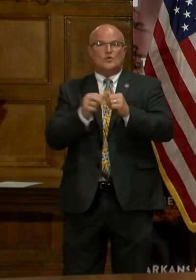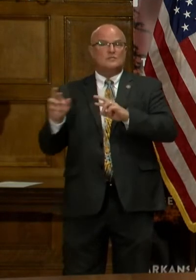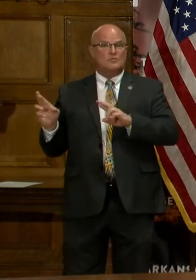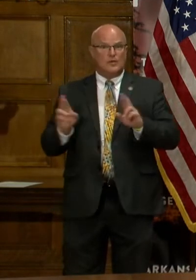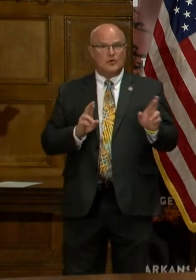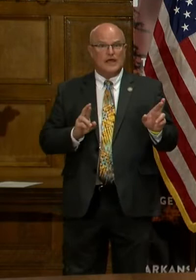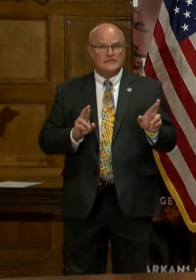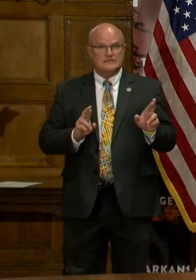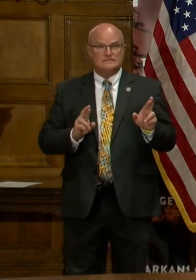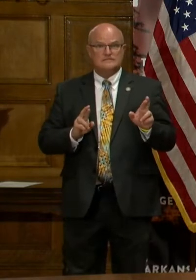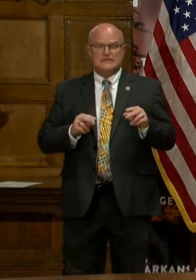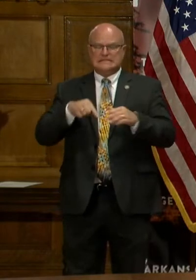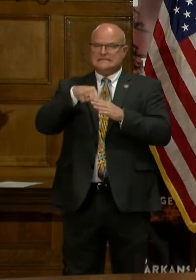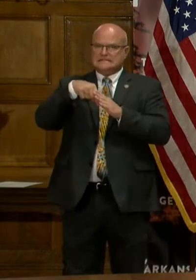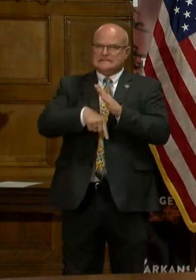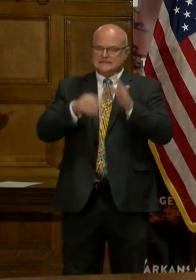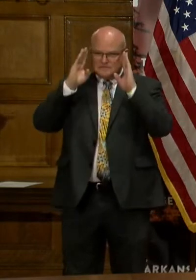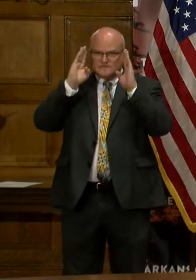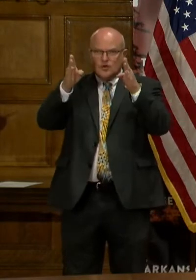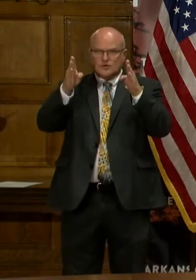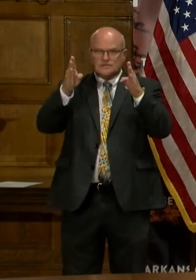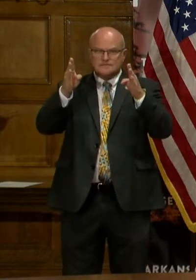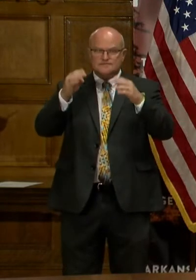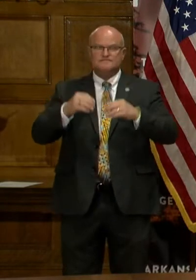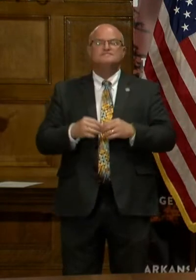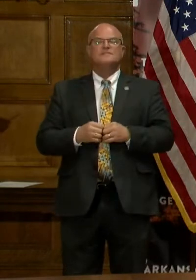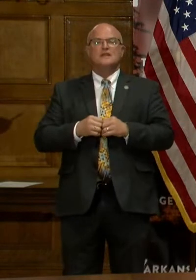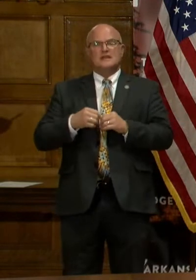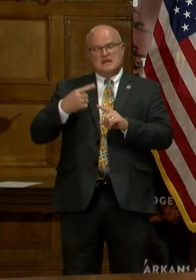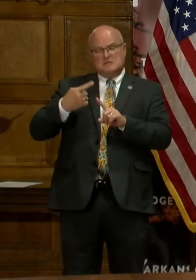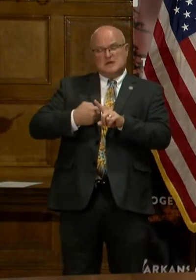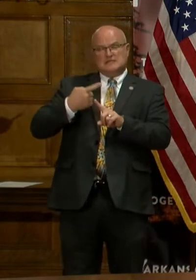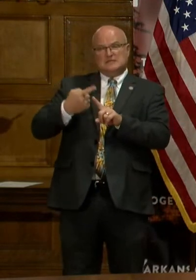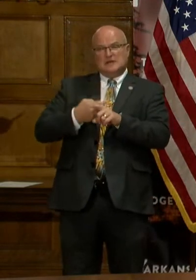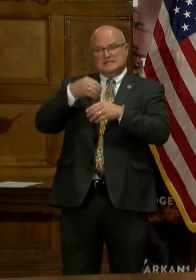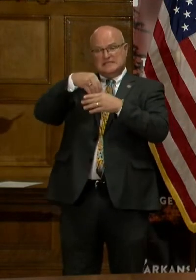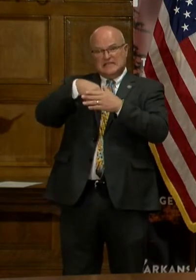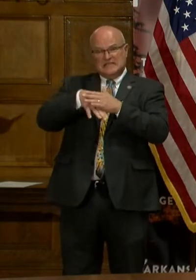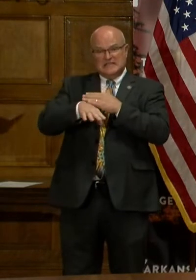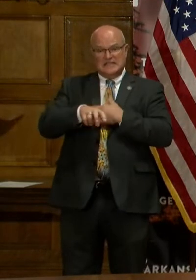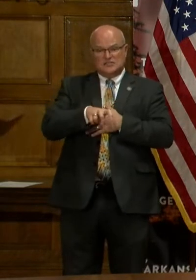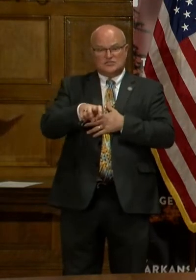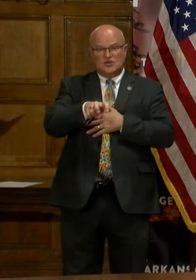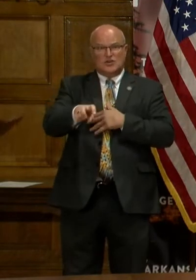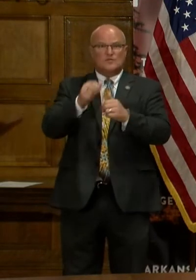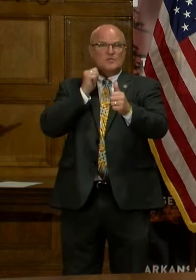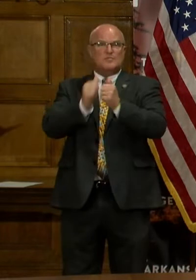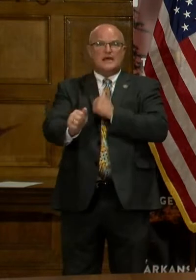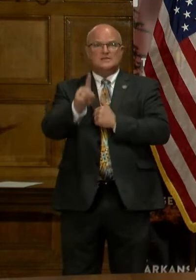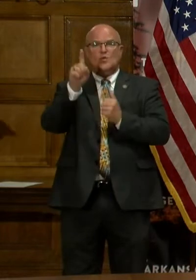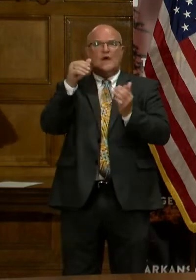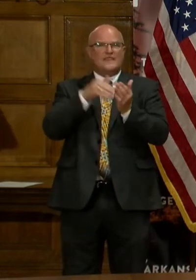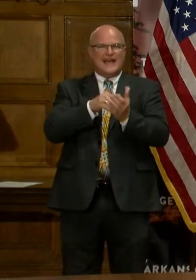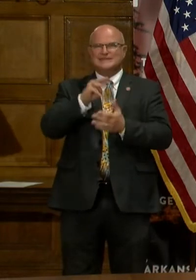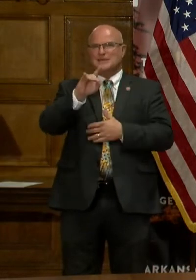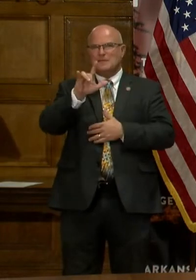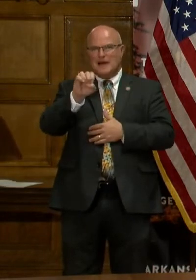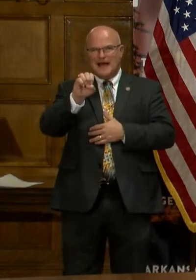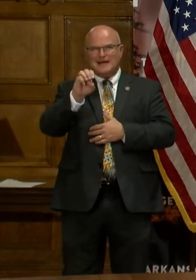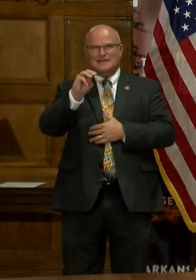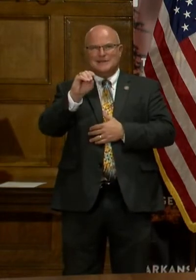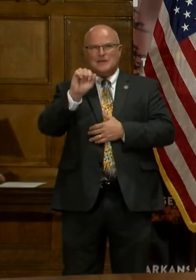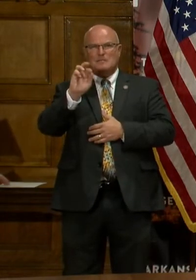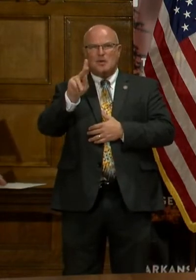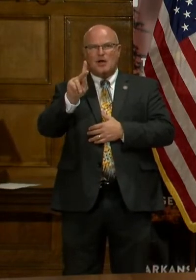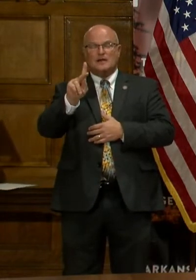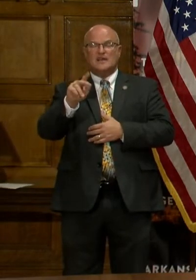preparation, intensity, and focus. Months and months into this journey, we've surpassed the 1,000-mile mark, and we're